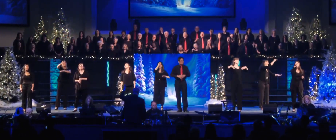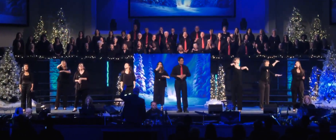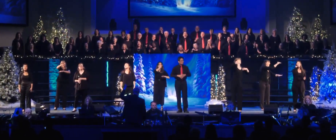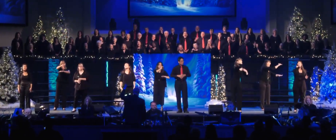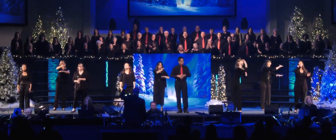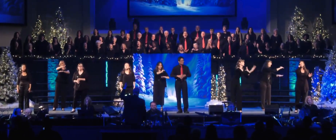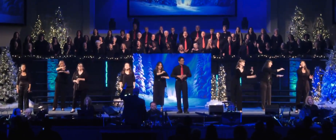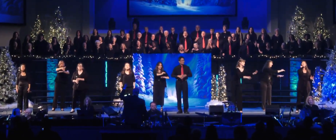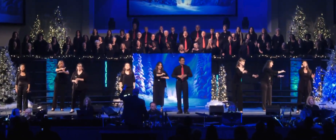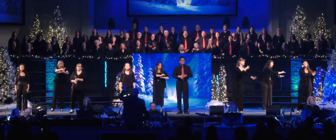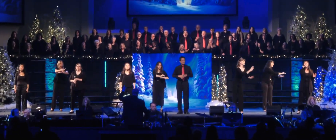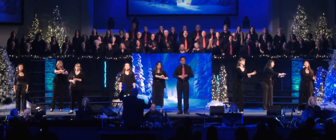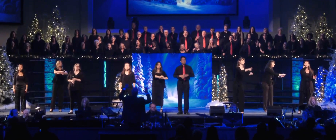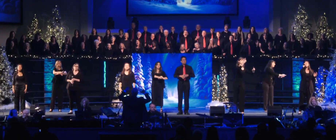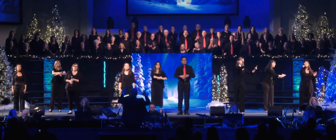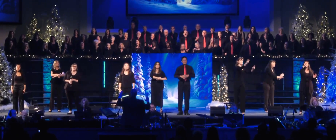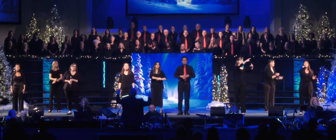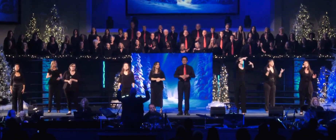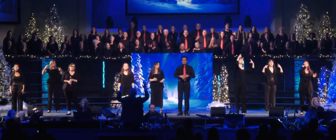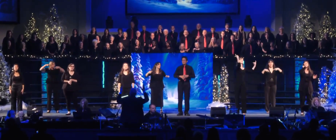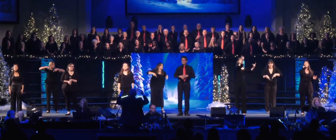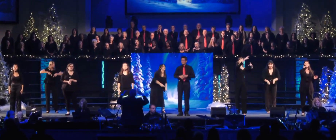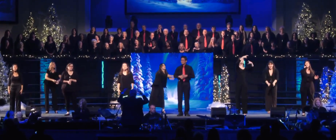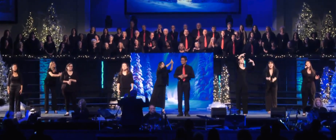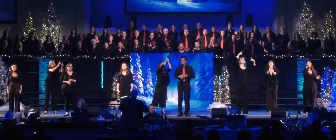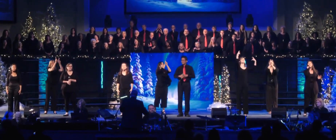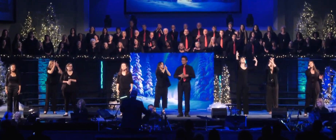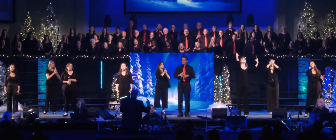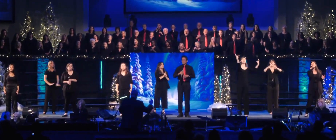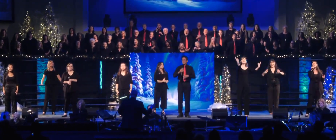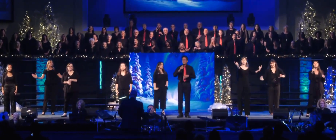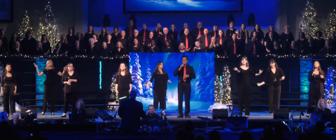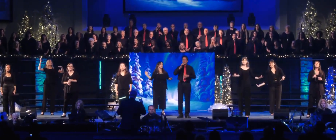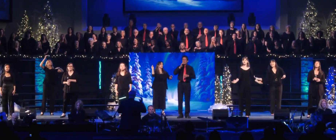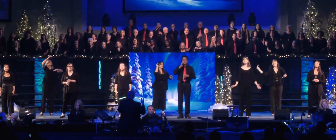Oh, the weary world rejoices